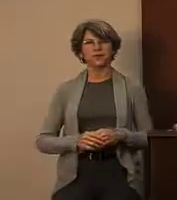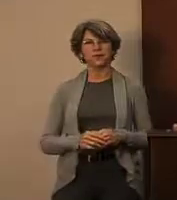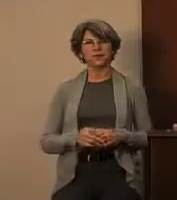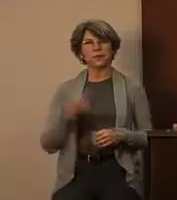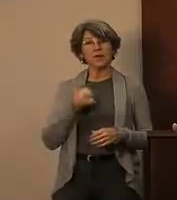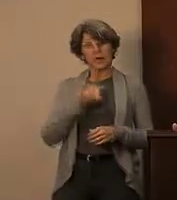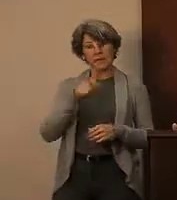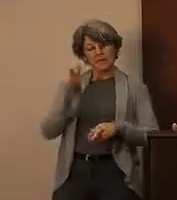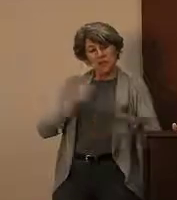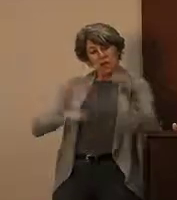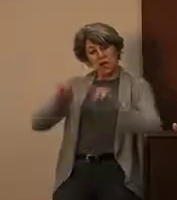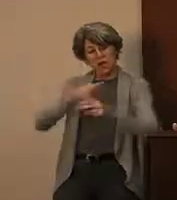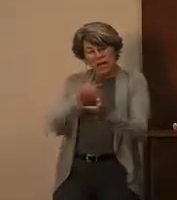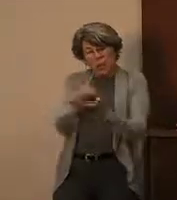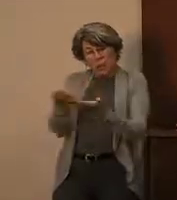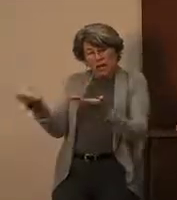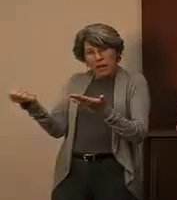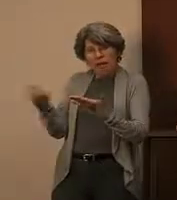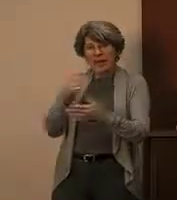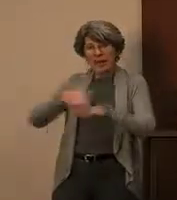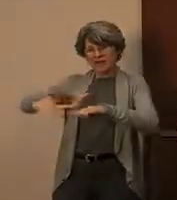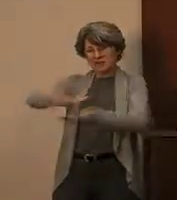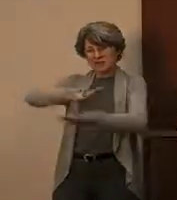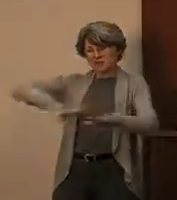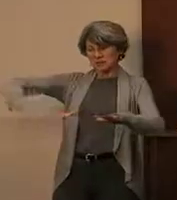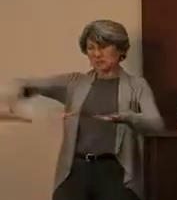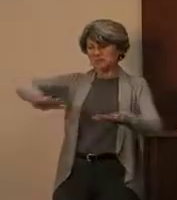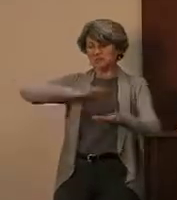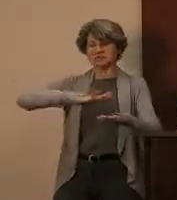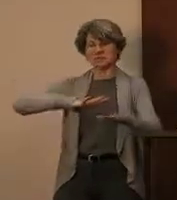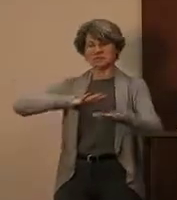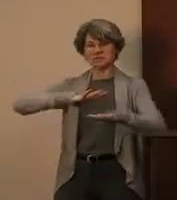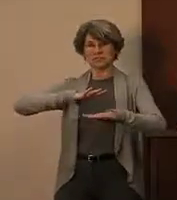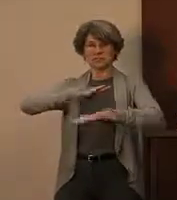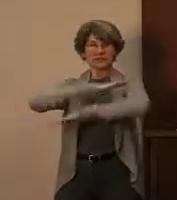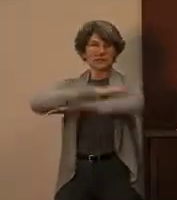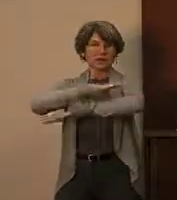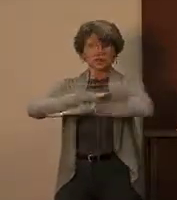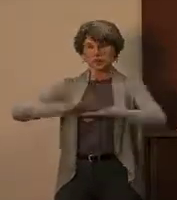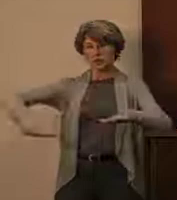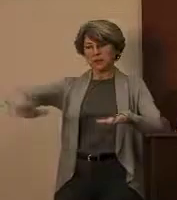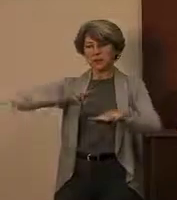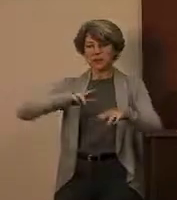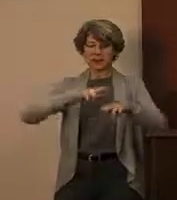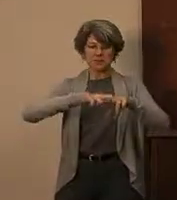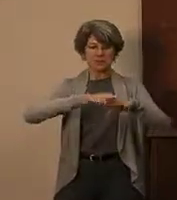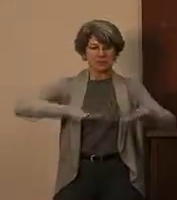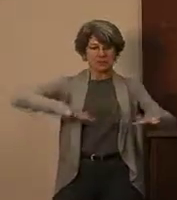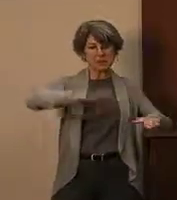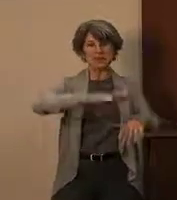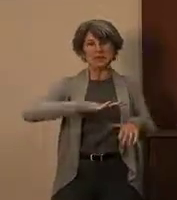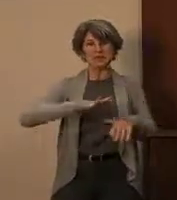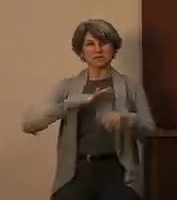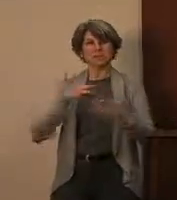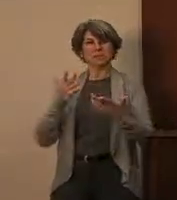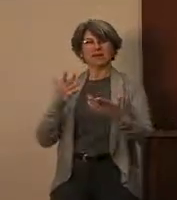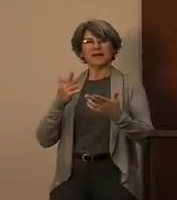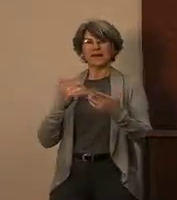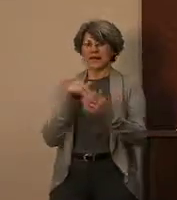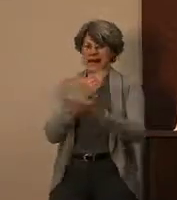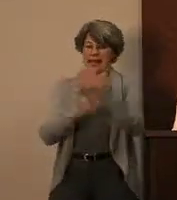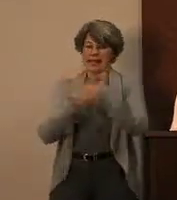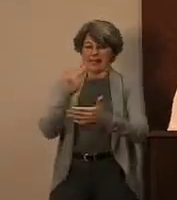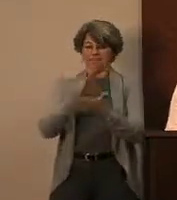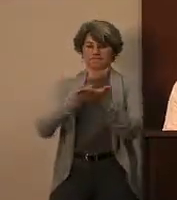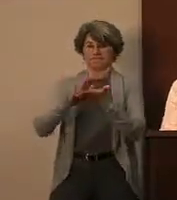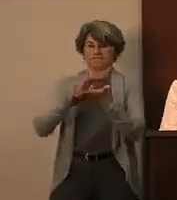look at equipment and surfaces, though, so we need disinfectants for that. With hand hygiene, we're mentioning 2 things. You